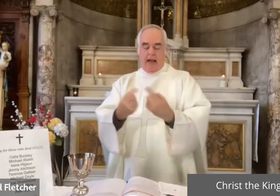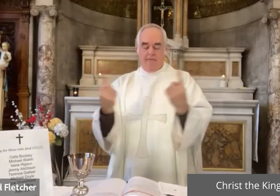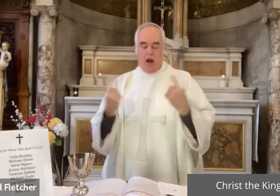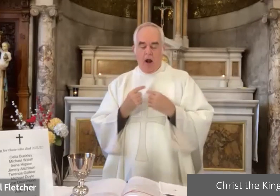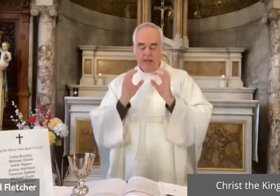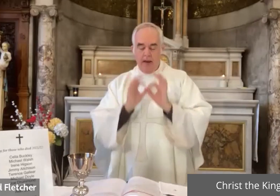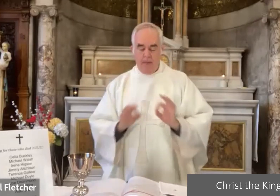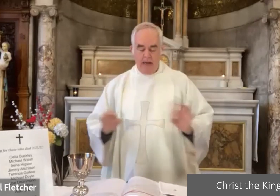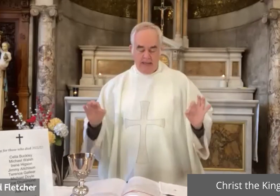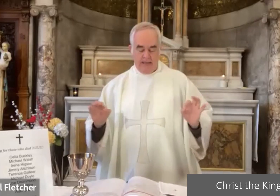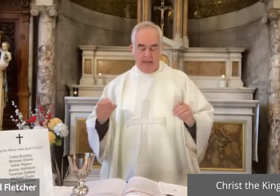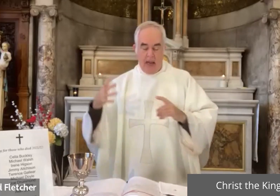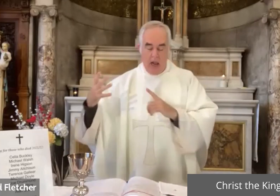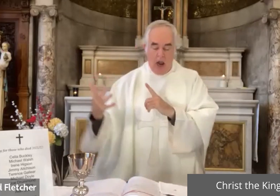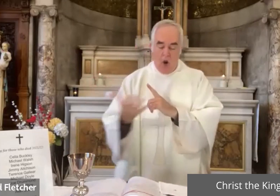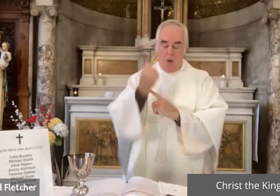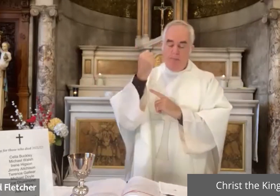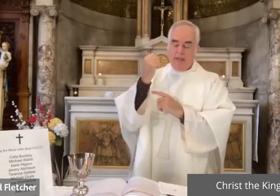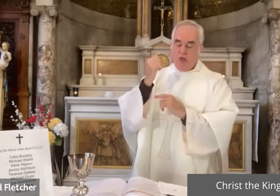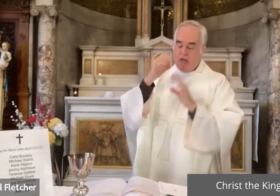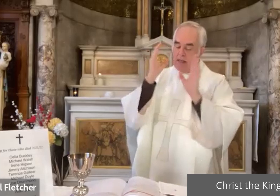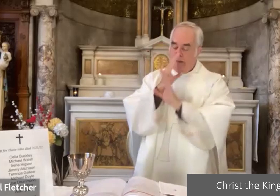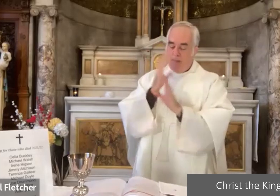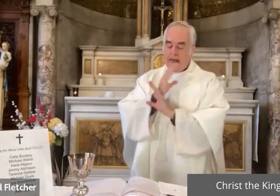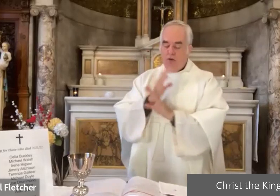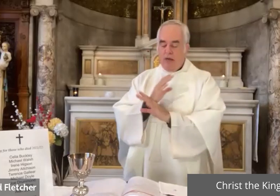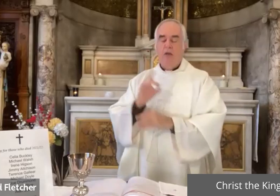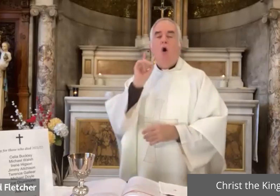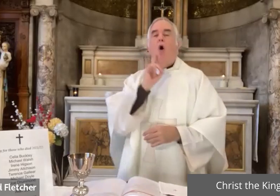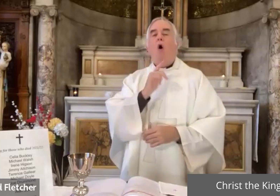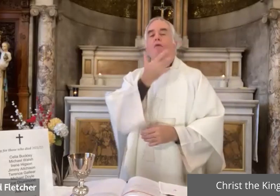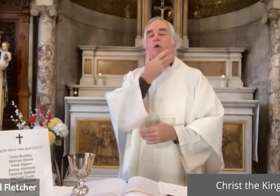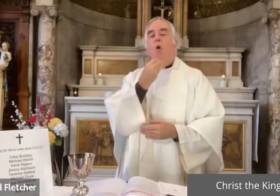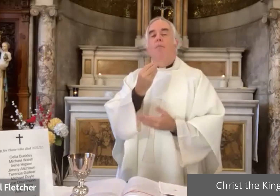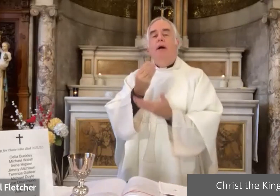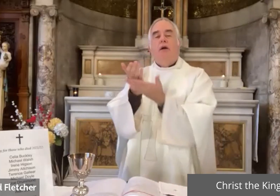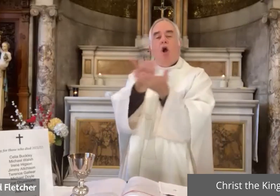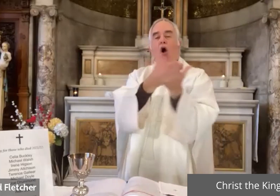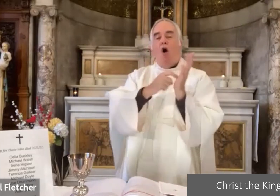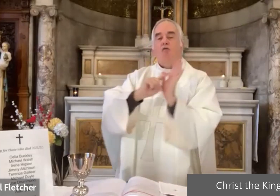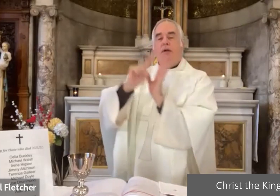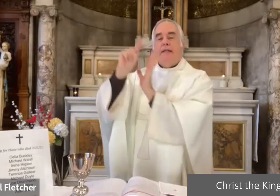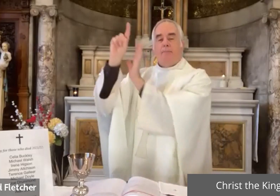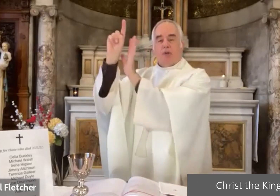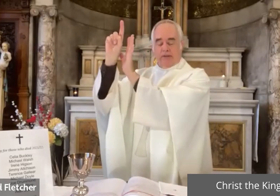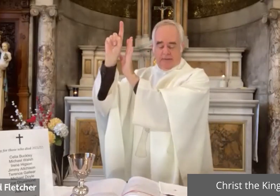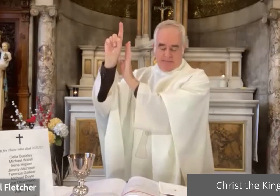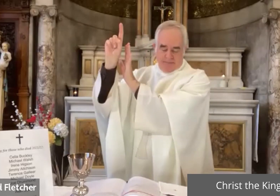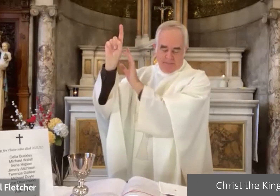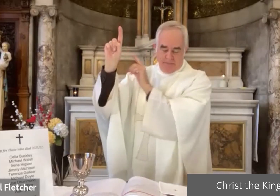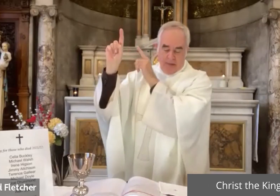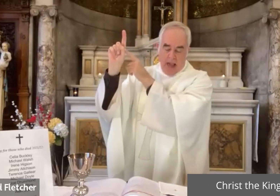to give us peace, accomplishing the mystery of human